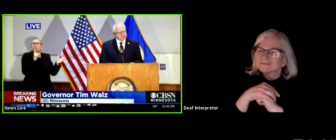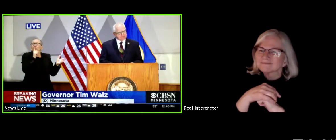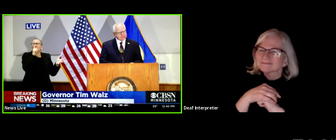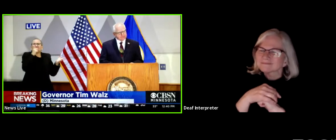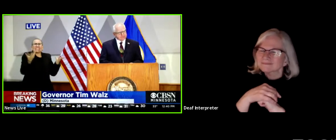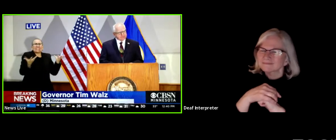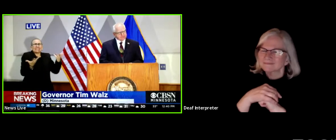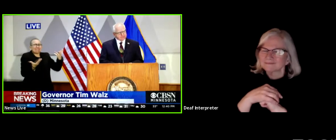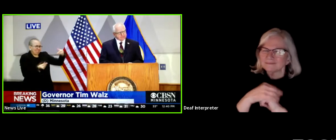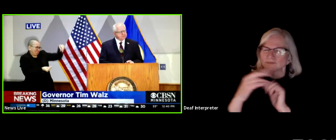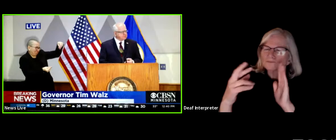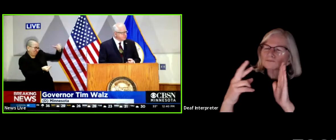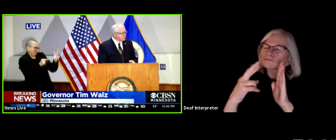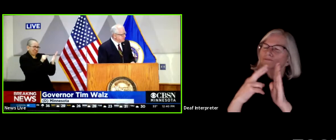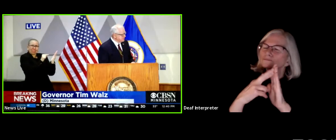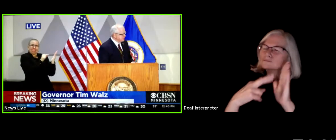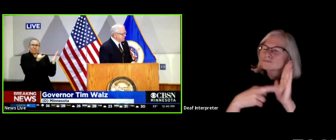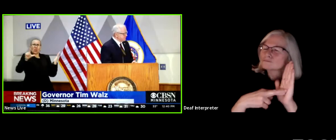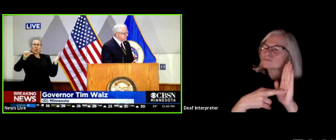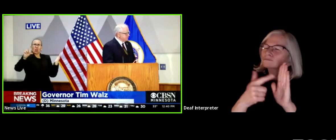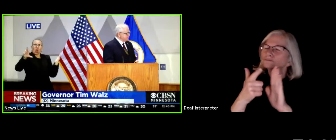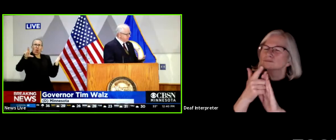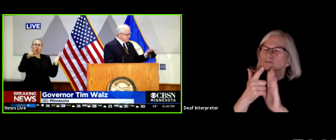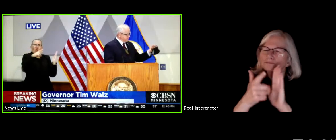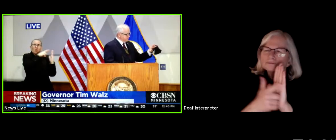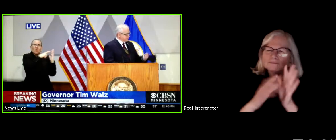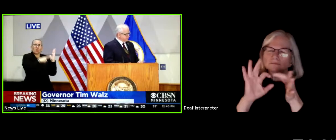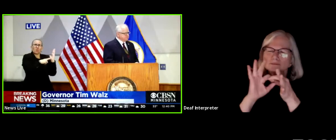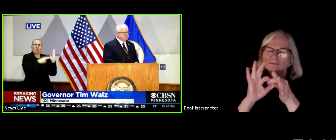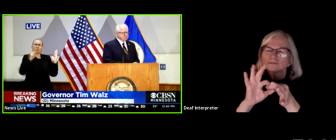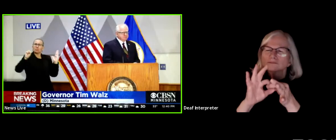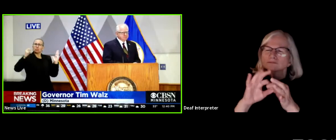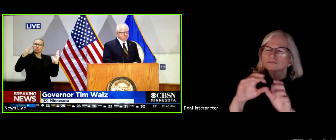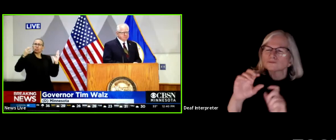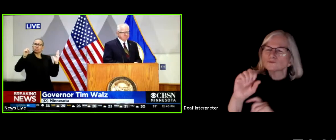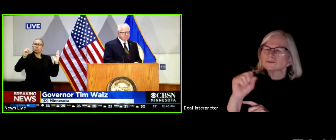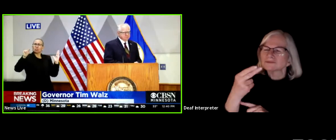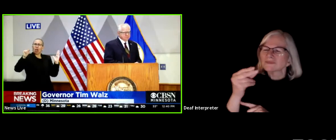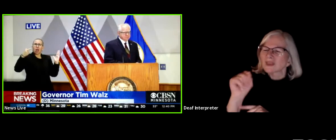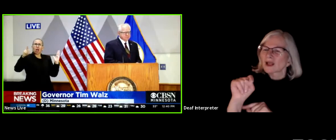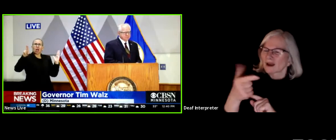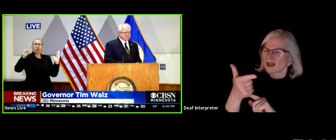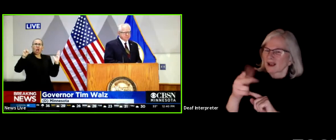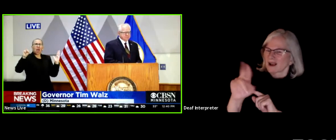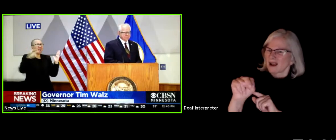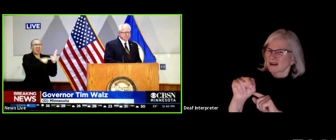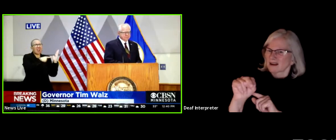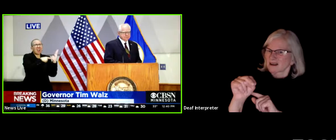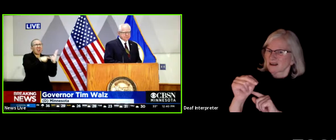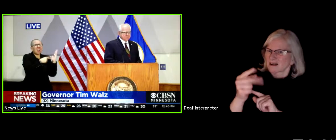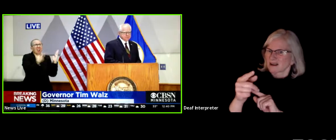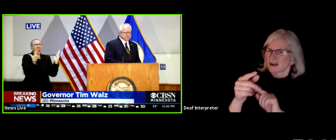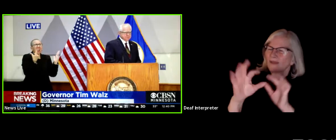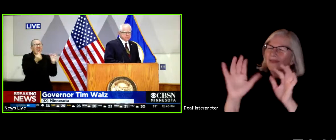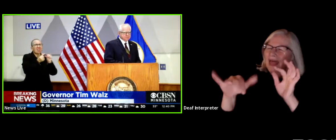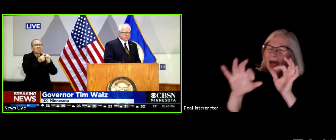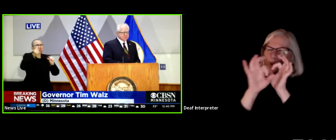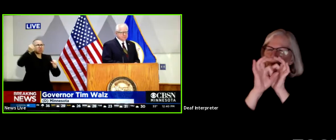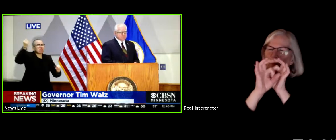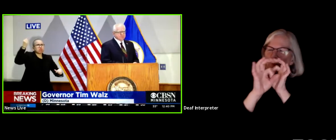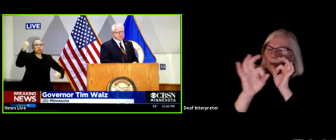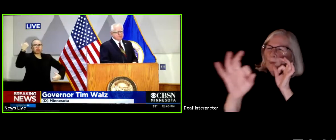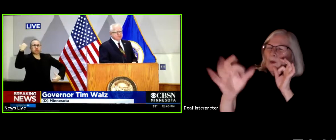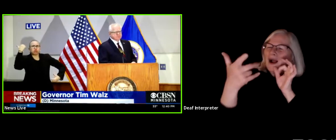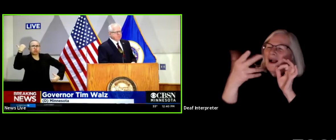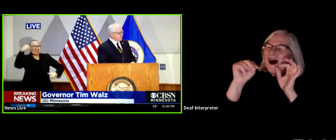carrying shotguns and rifles, long guns, both at the state capitol and in other areas in public,